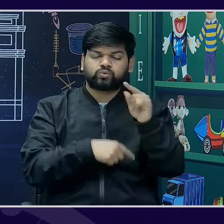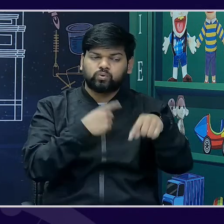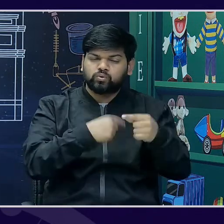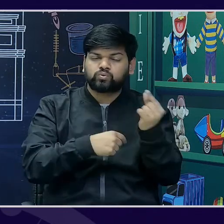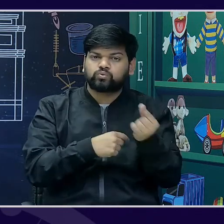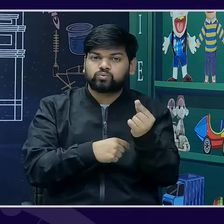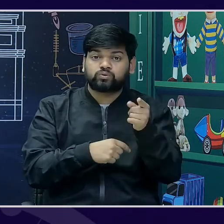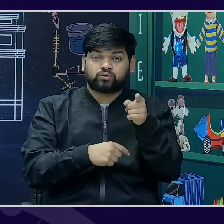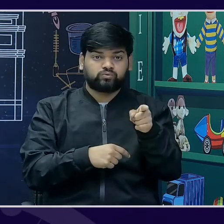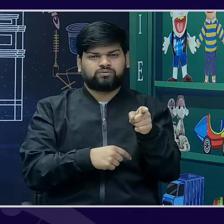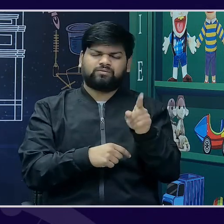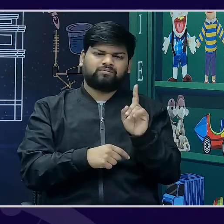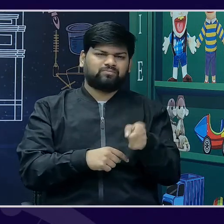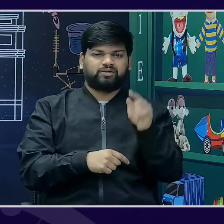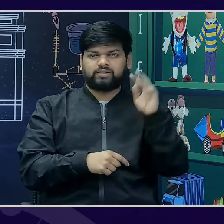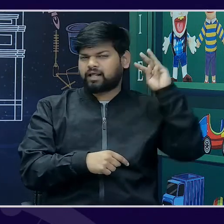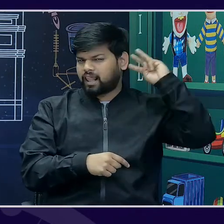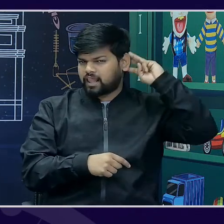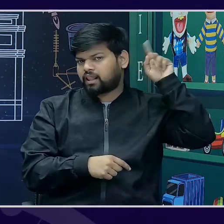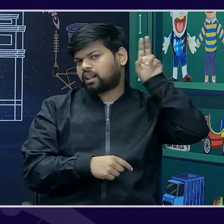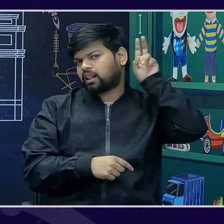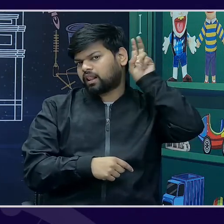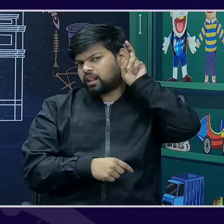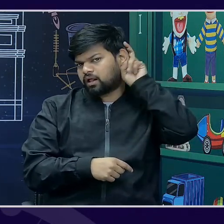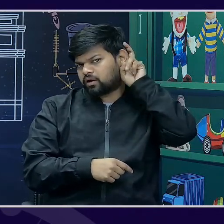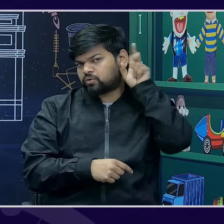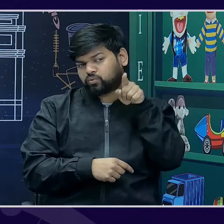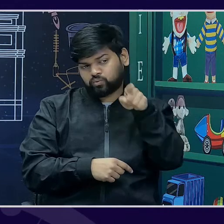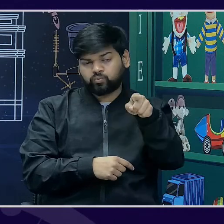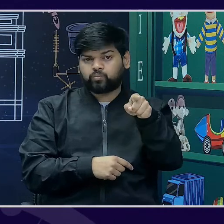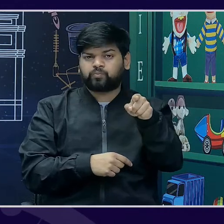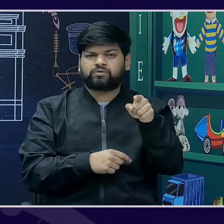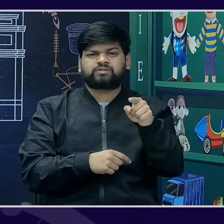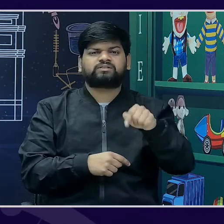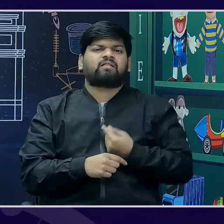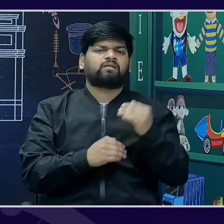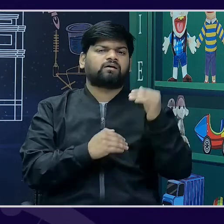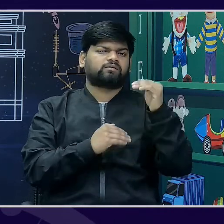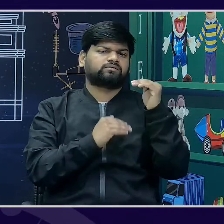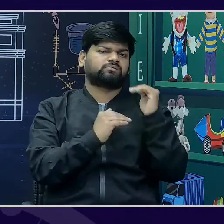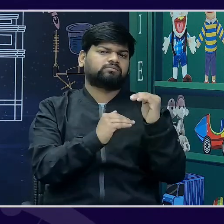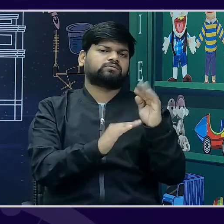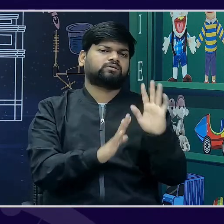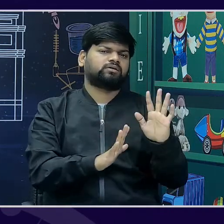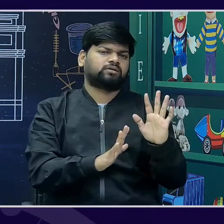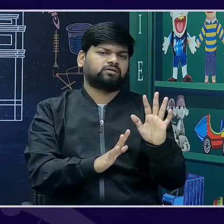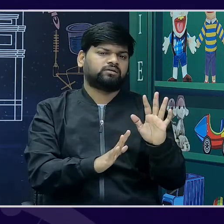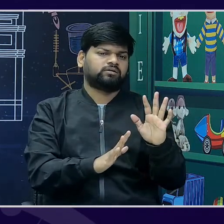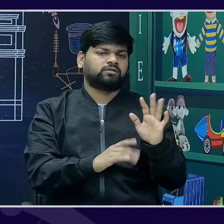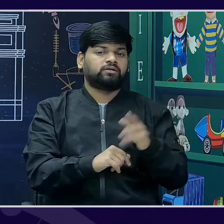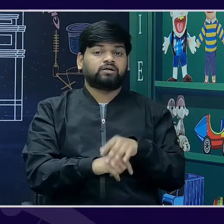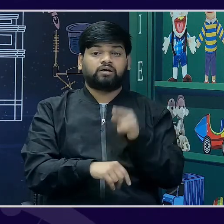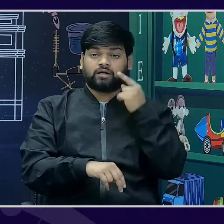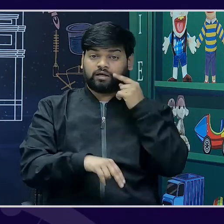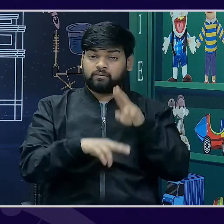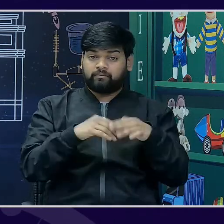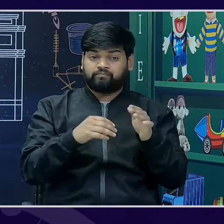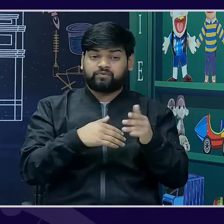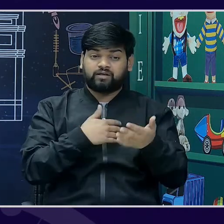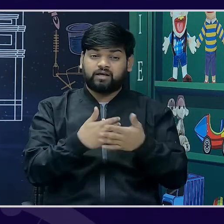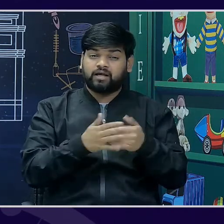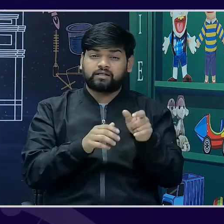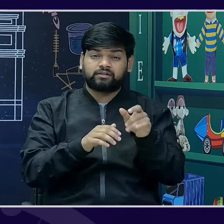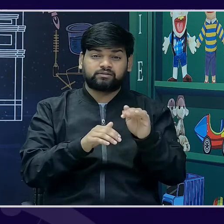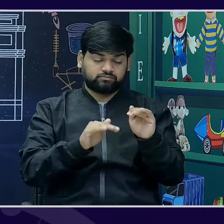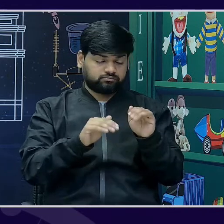it uses the residual hearing of a baby. If the baby is 80%, having 80% hearing loss, so the 20% is